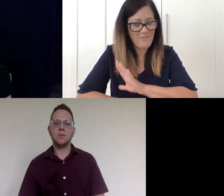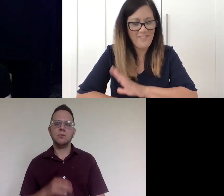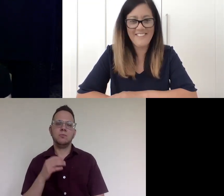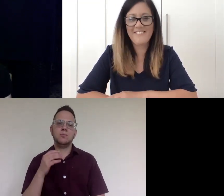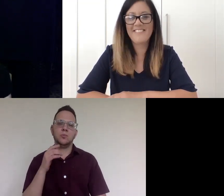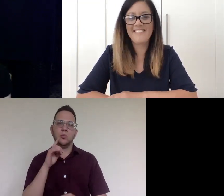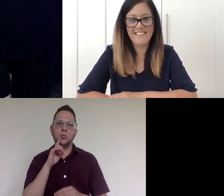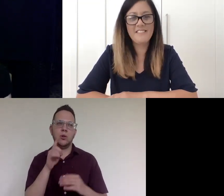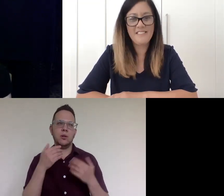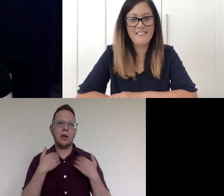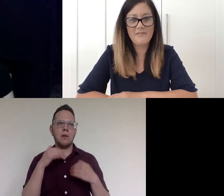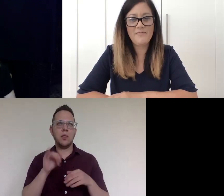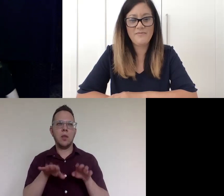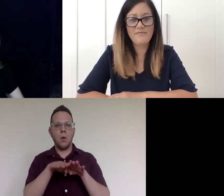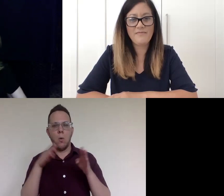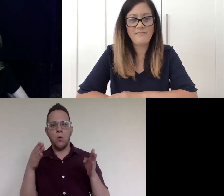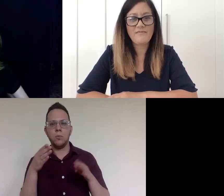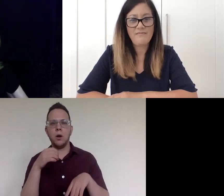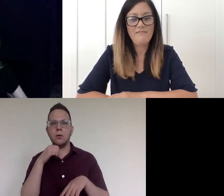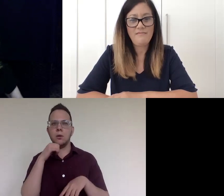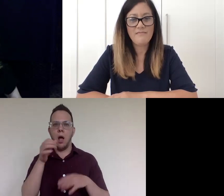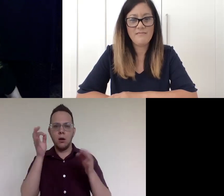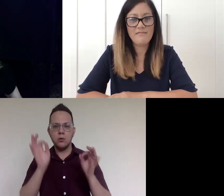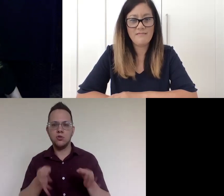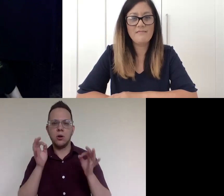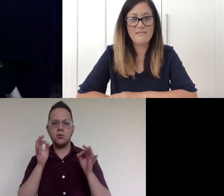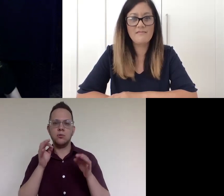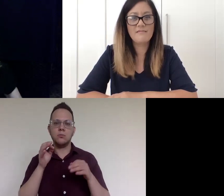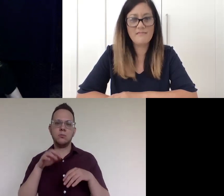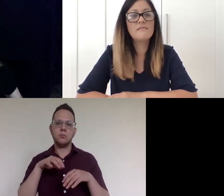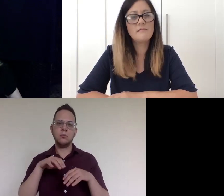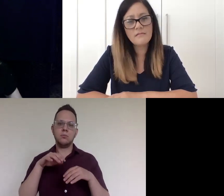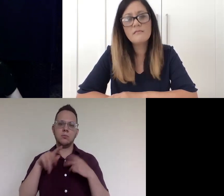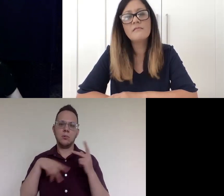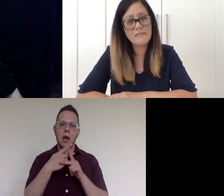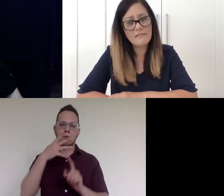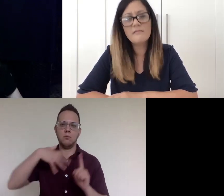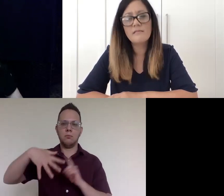ask how it's working for them. I think you really need to be open